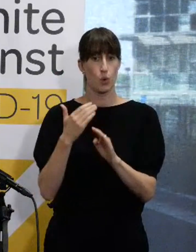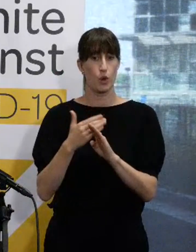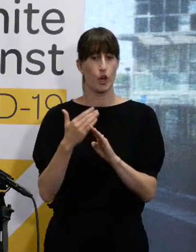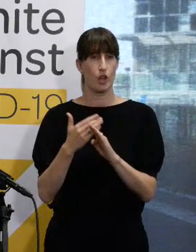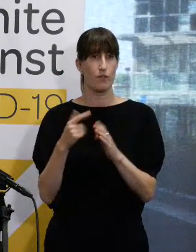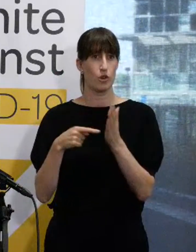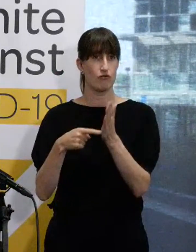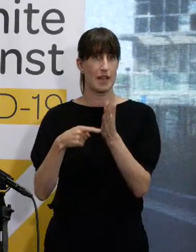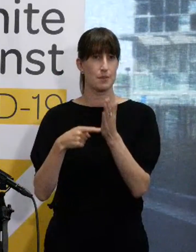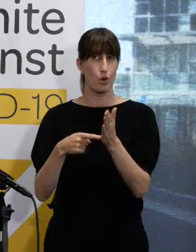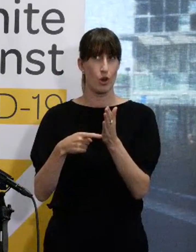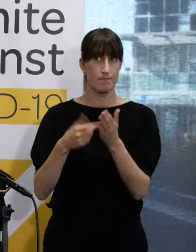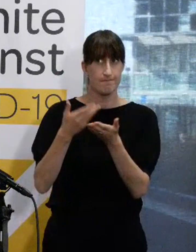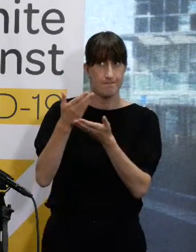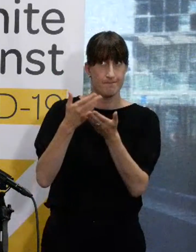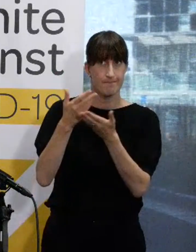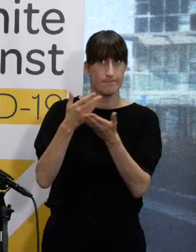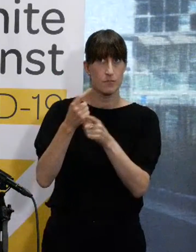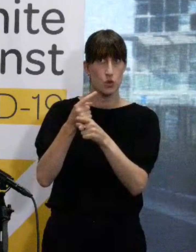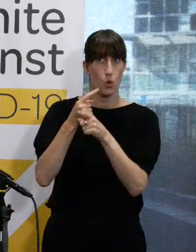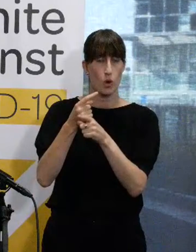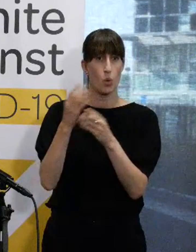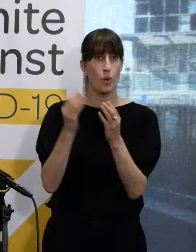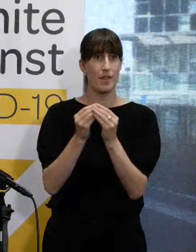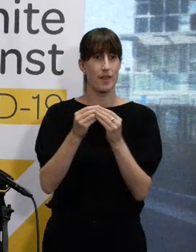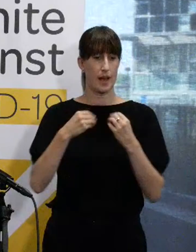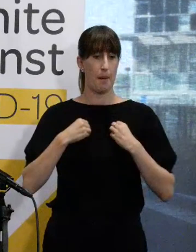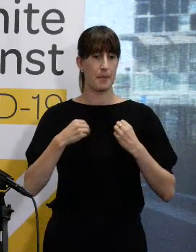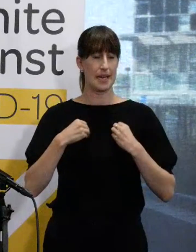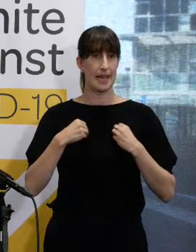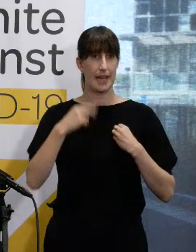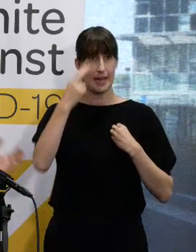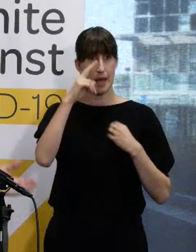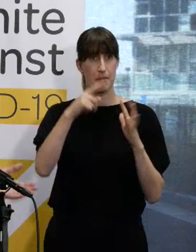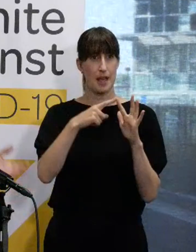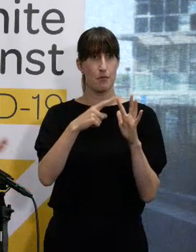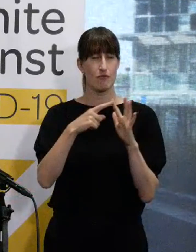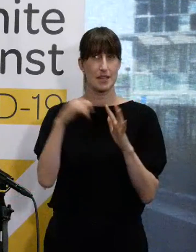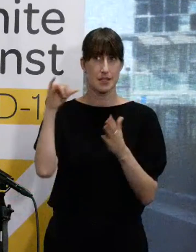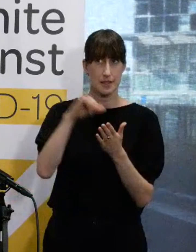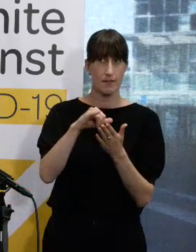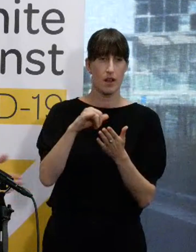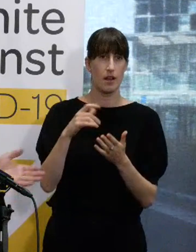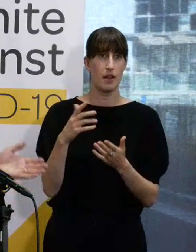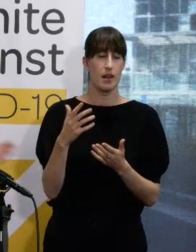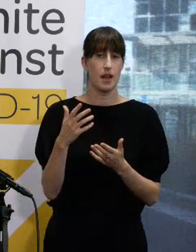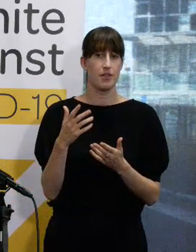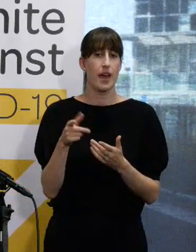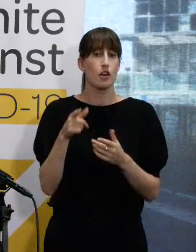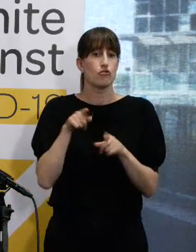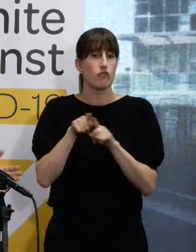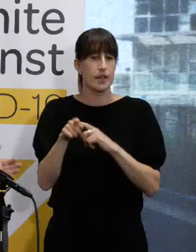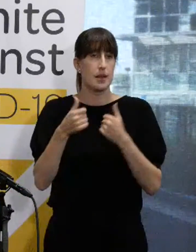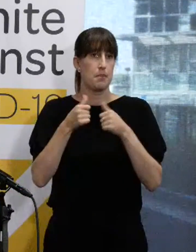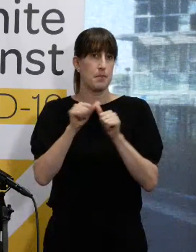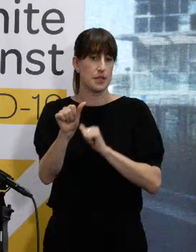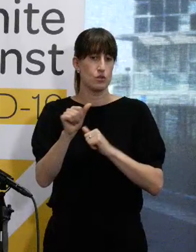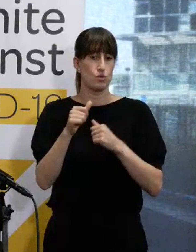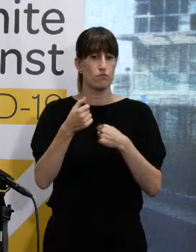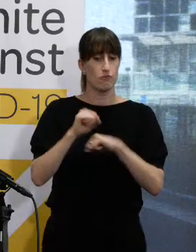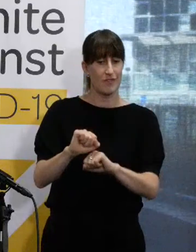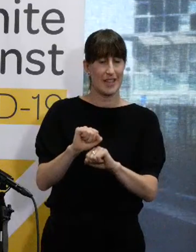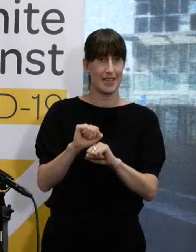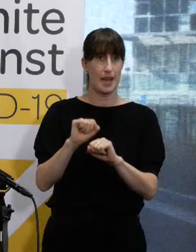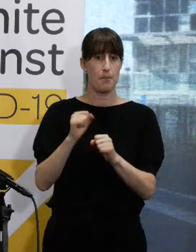Emirates, and that they are doing everything they can to reduce any potential for infected people travelling, and making sure that there's a very